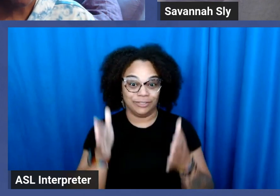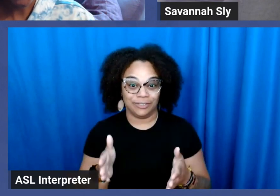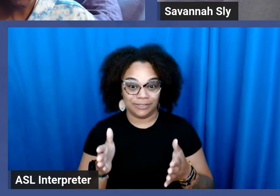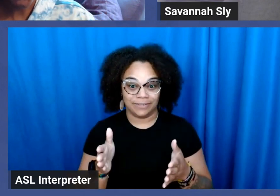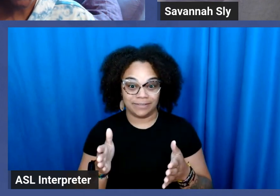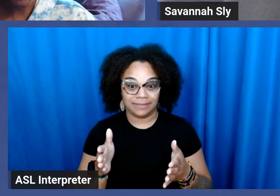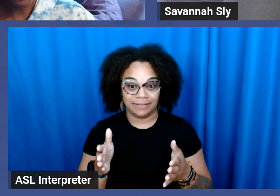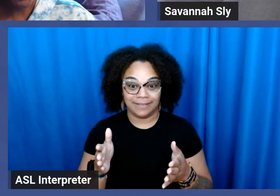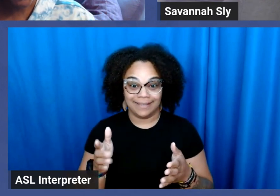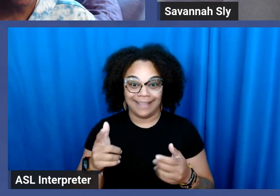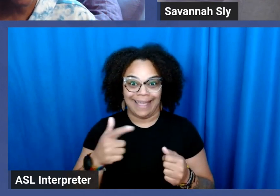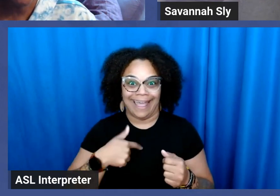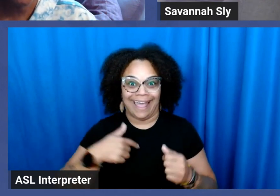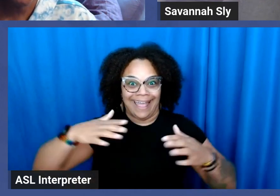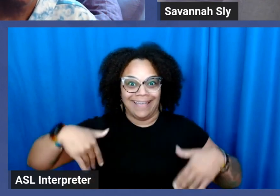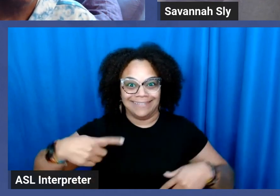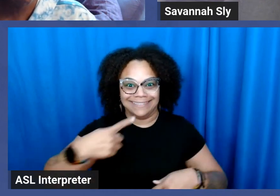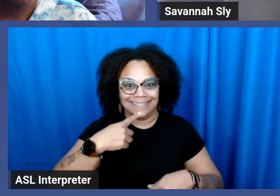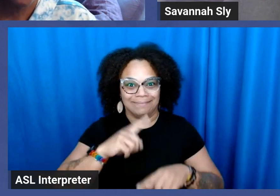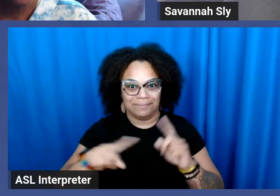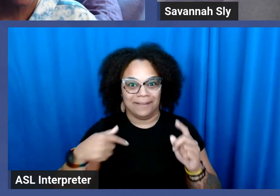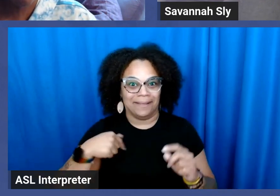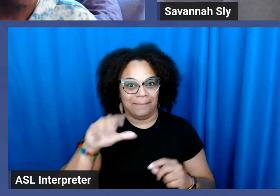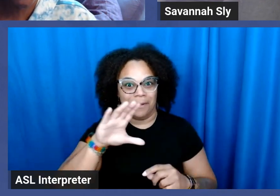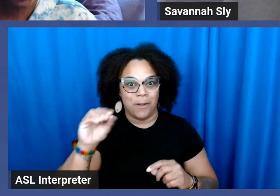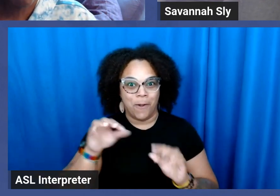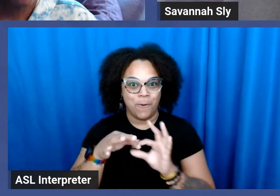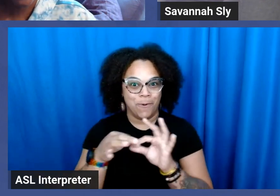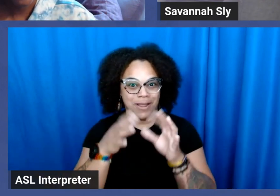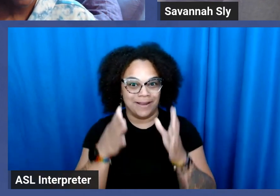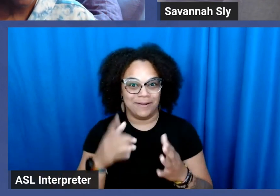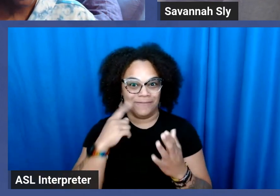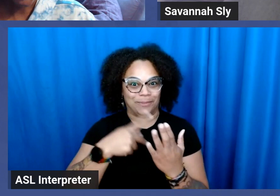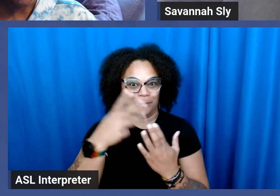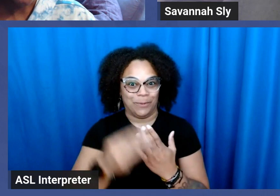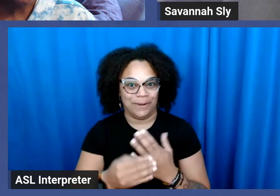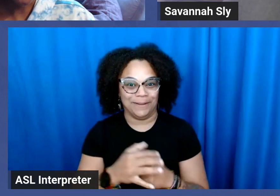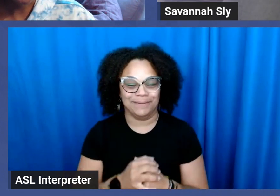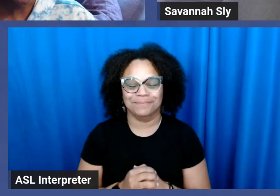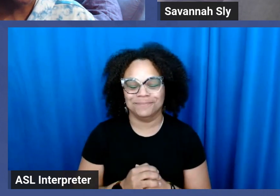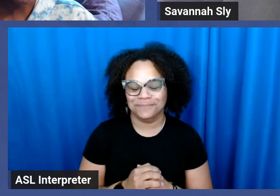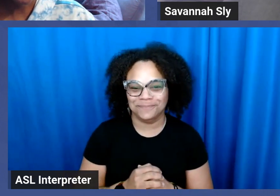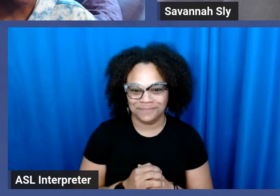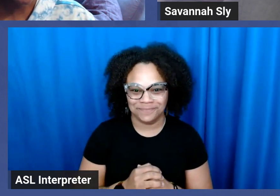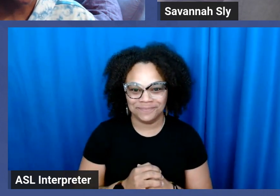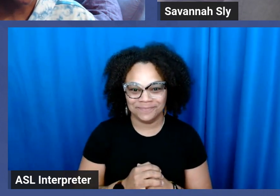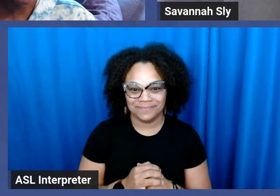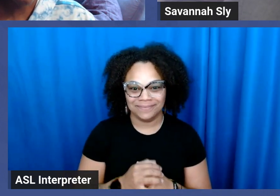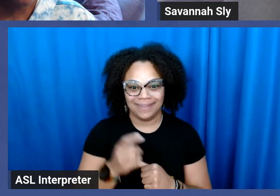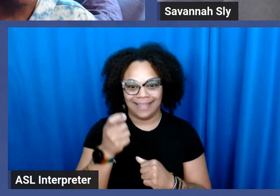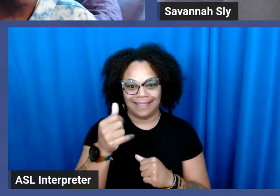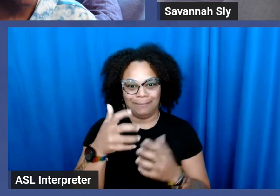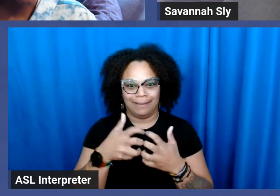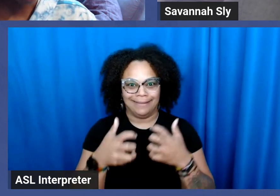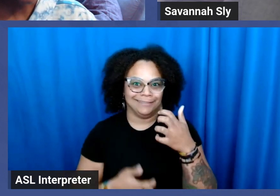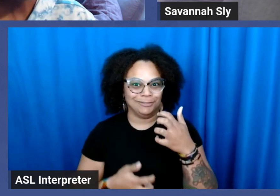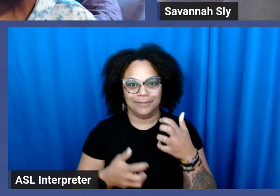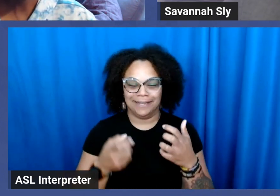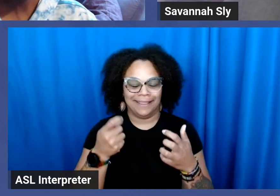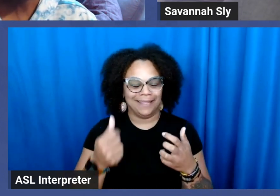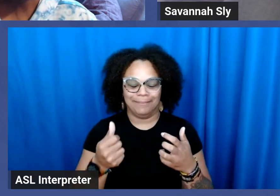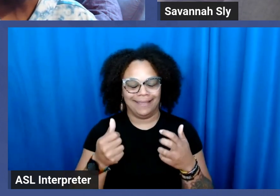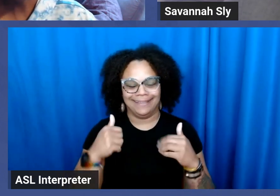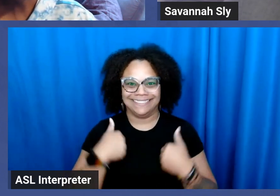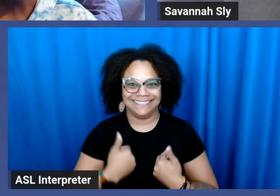say this, but I'm the co-coordinator for the program. A little disjointed, a little sleepy, but